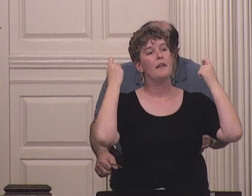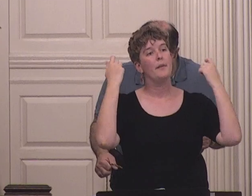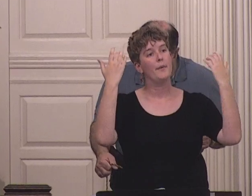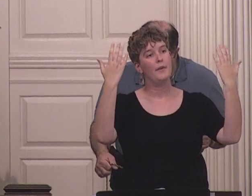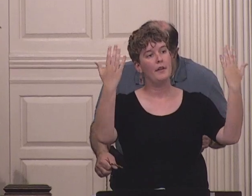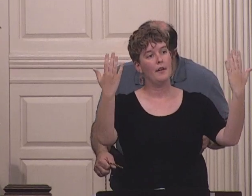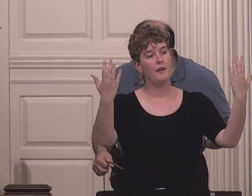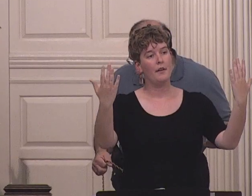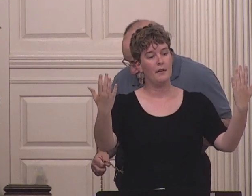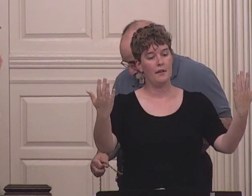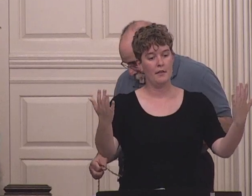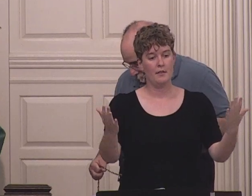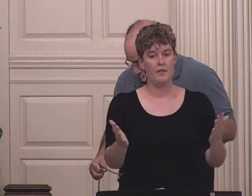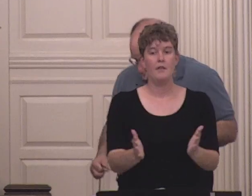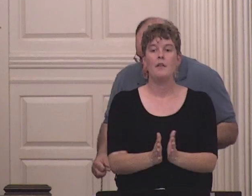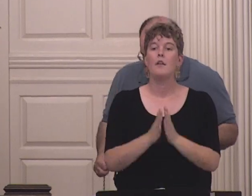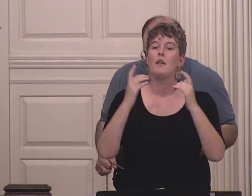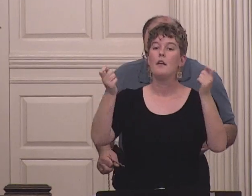alleluia,